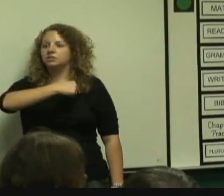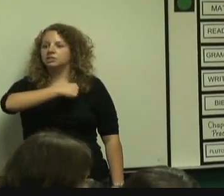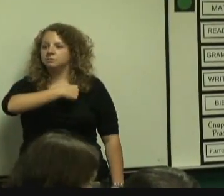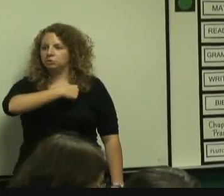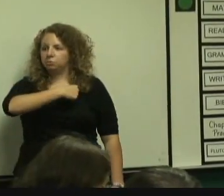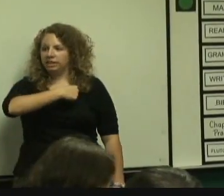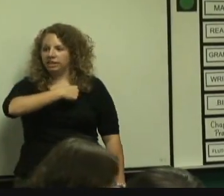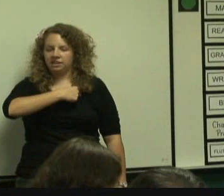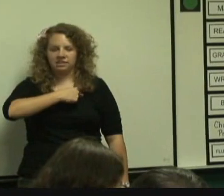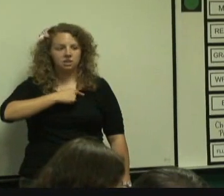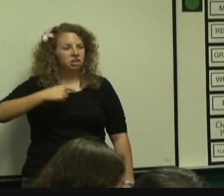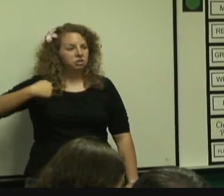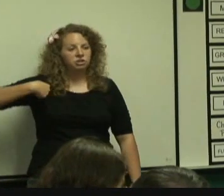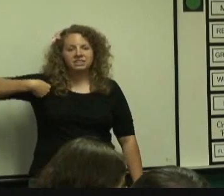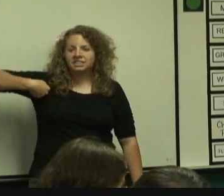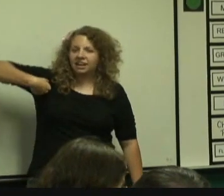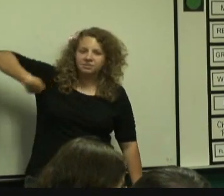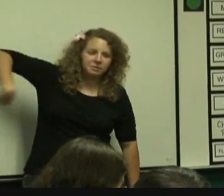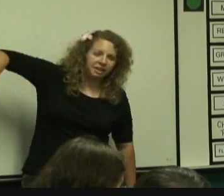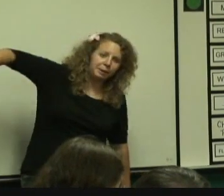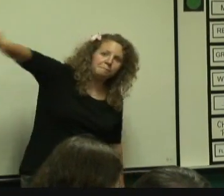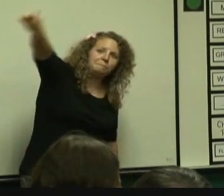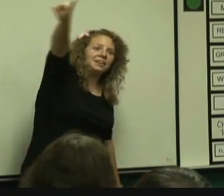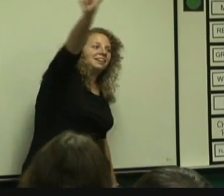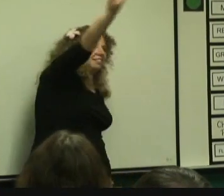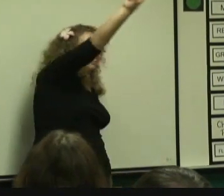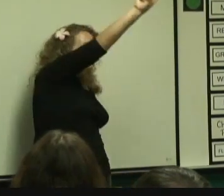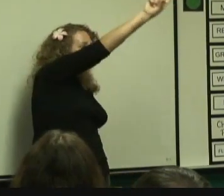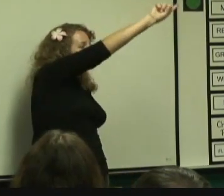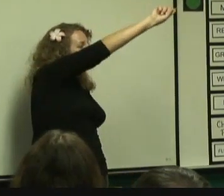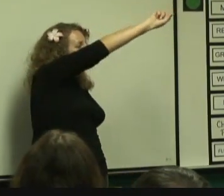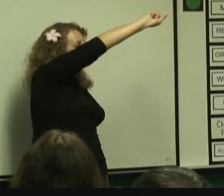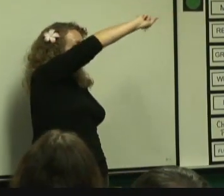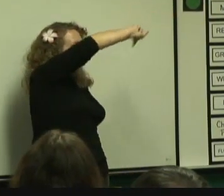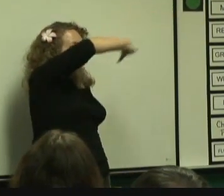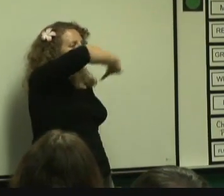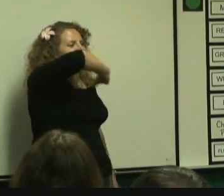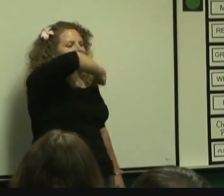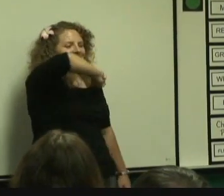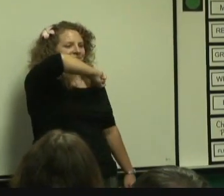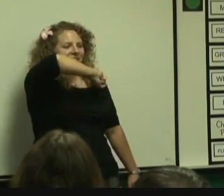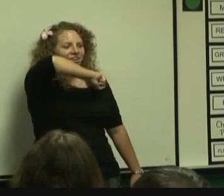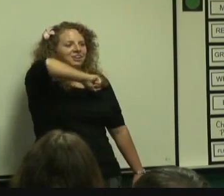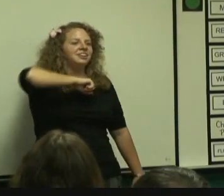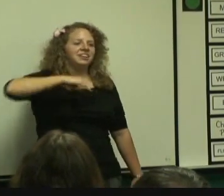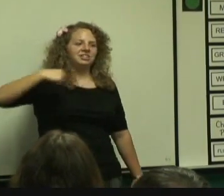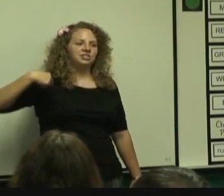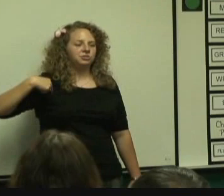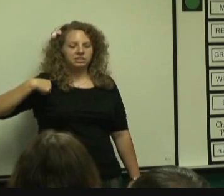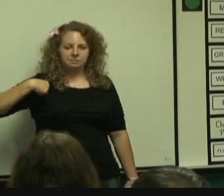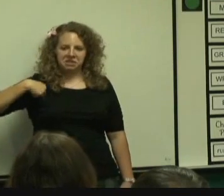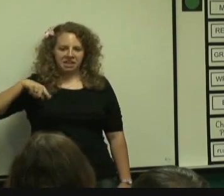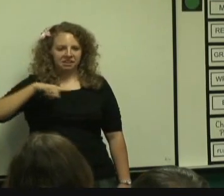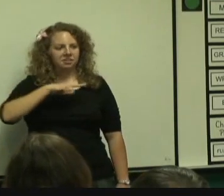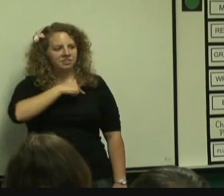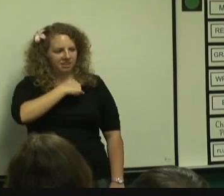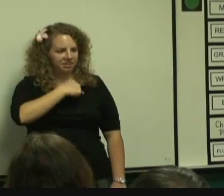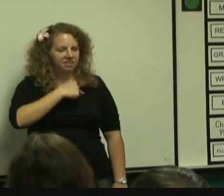this means we and us. So it doesn't have to be like a big, like everybody in the world can see this finger. It's just going to be like a little thing like this.